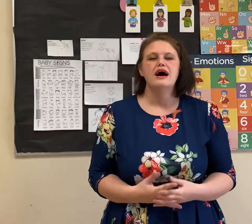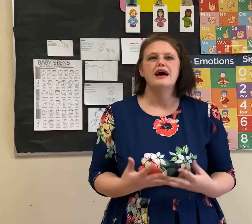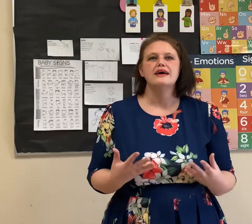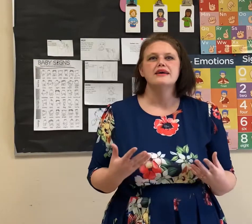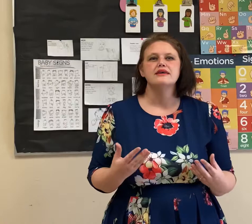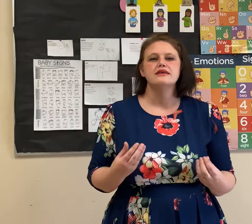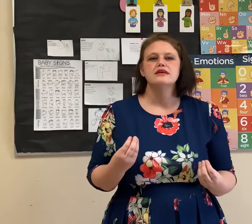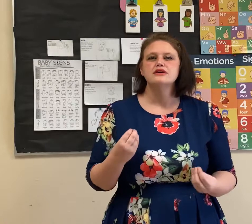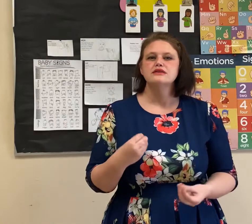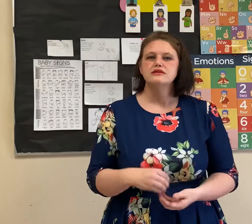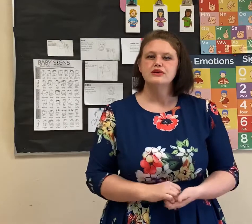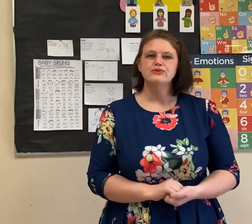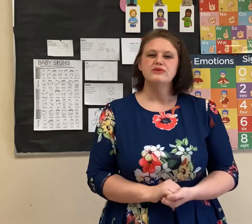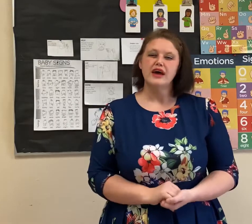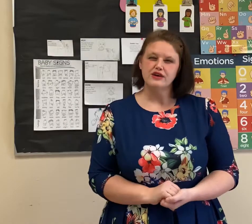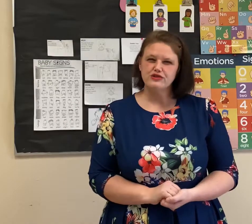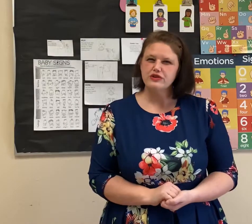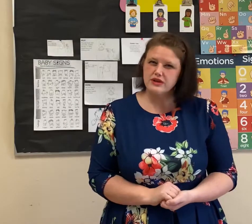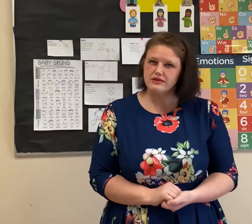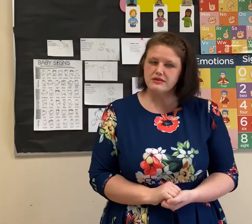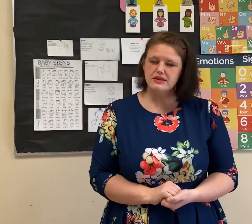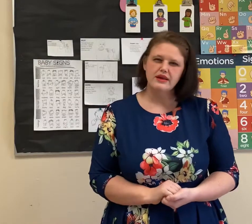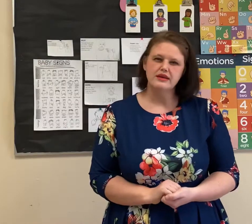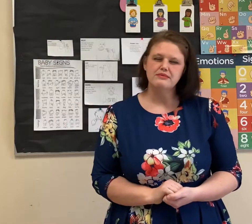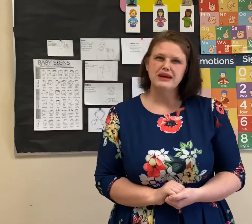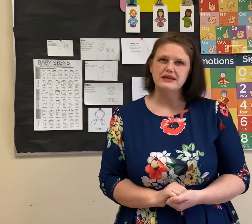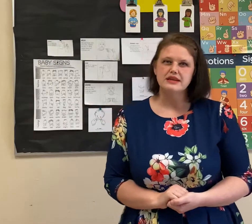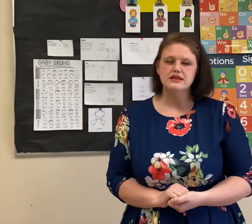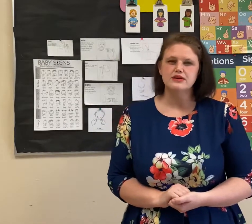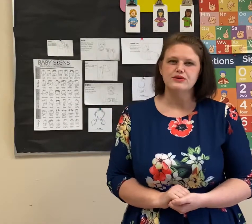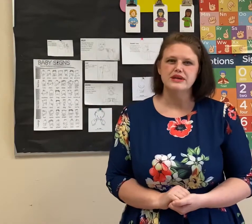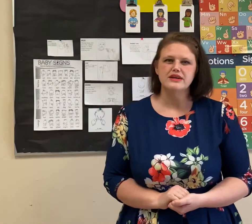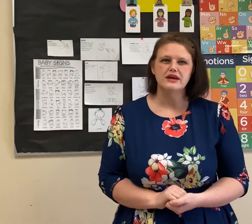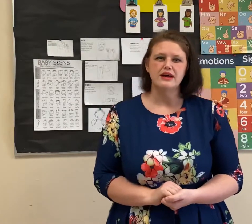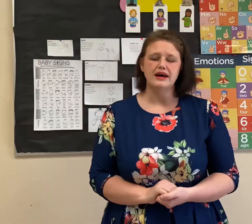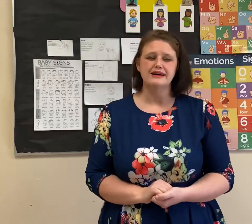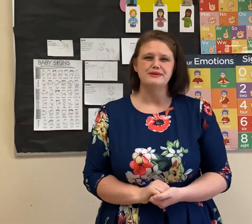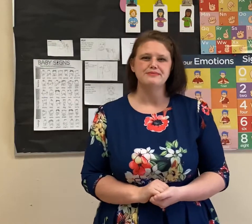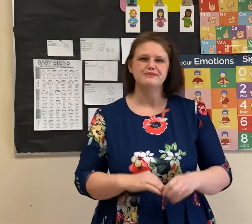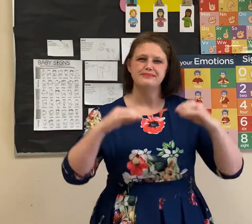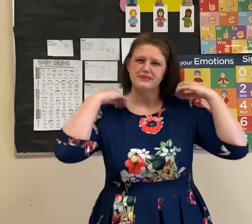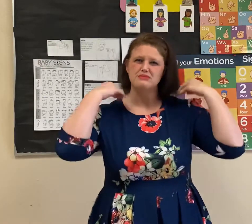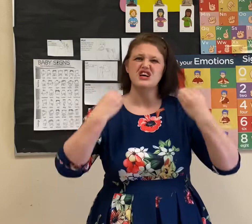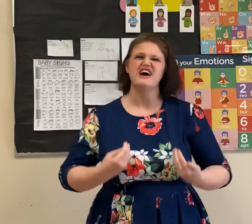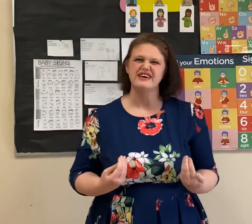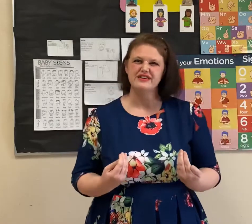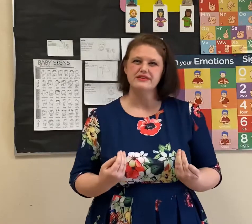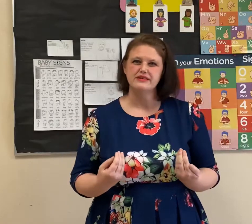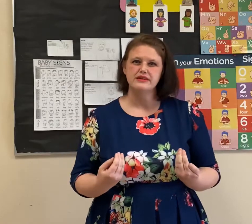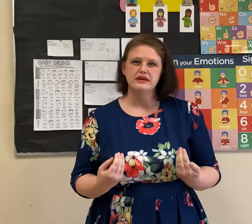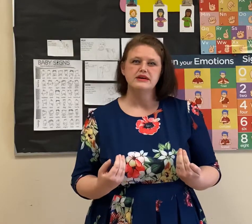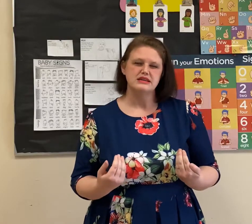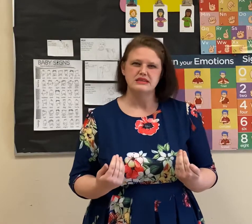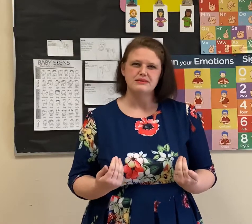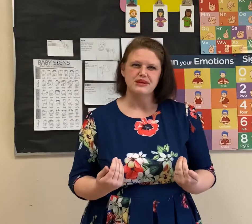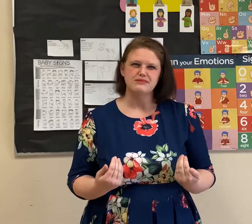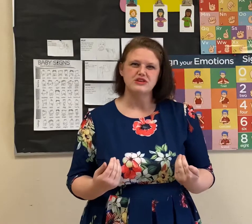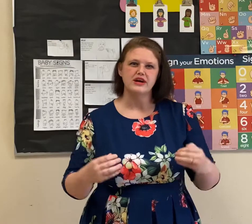I use extras in my daily learning. I'm tired because sometimes a child can